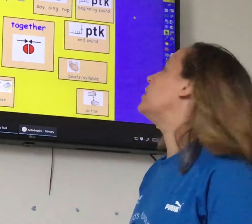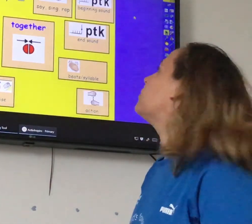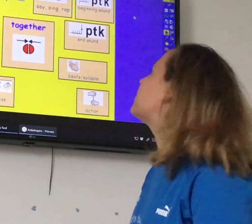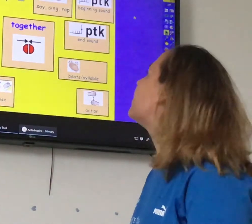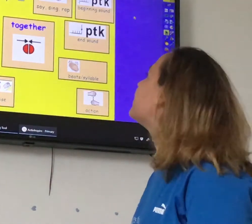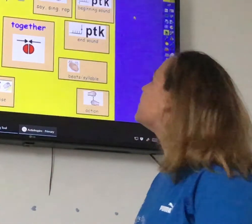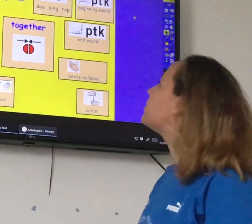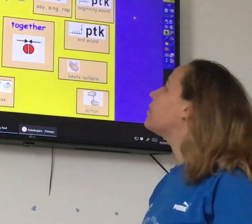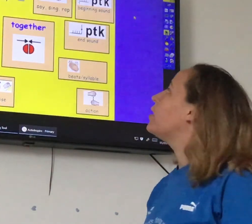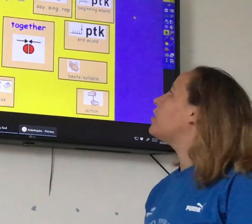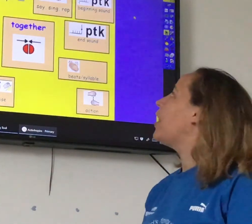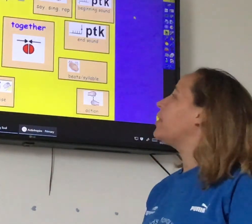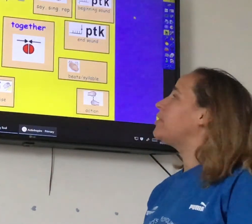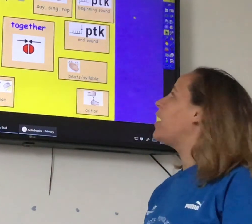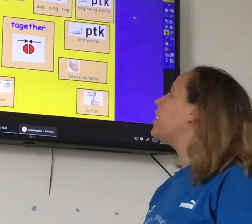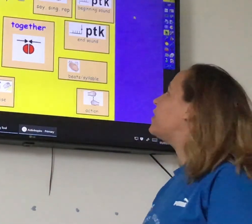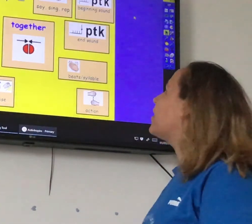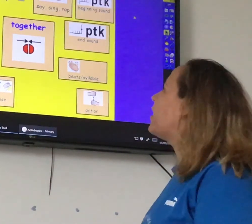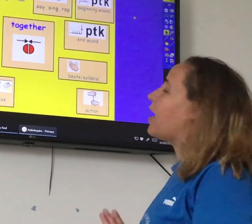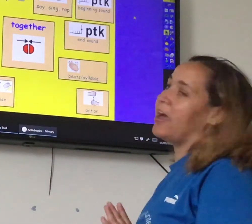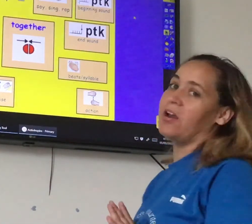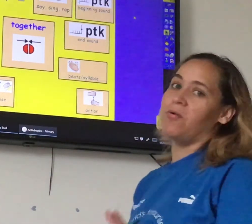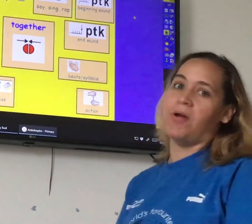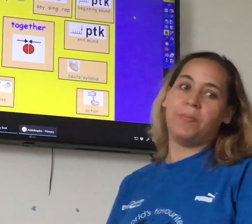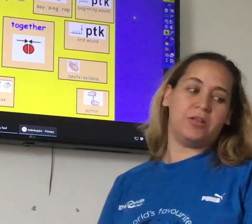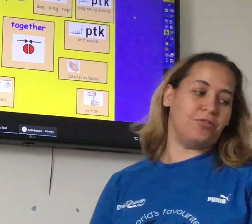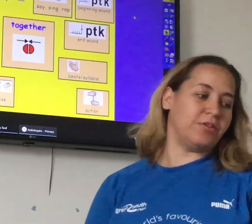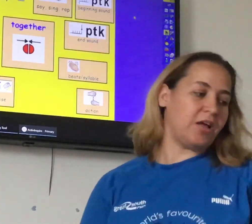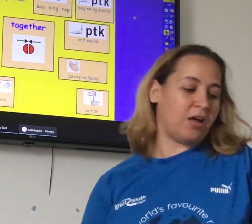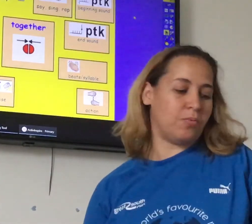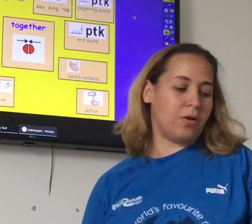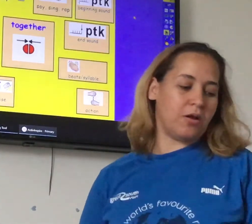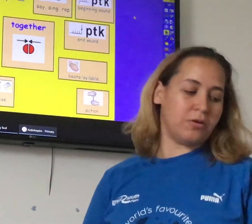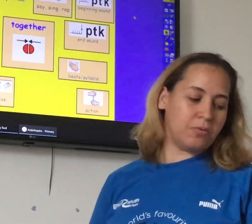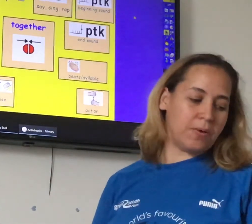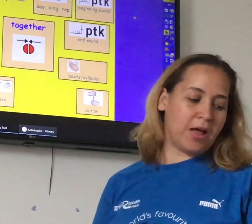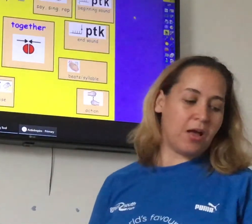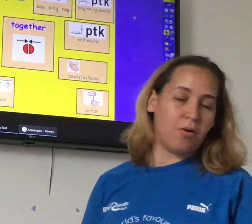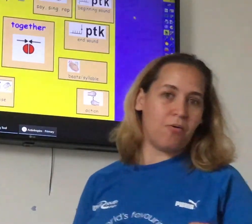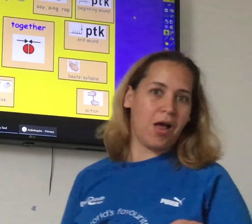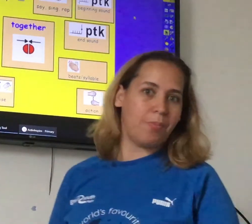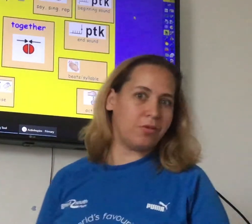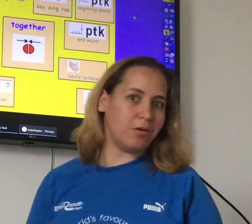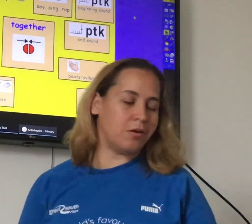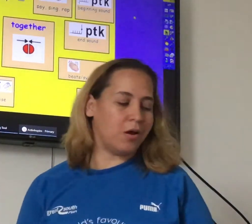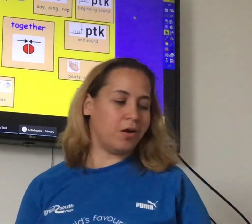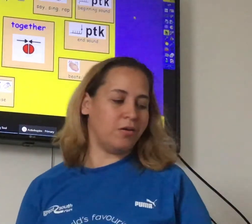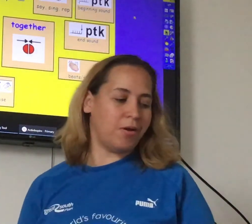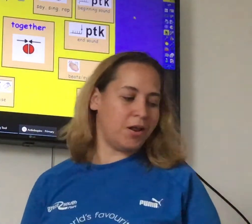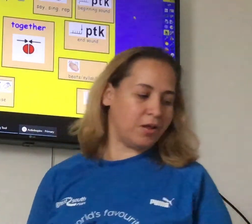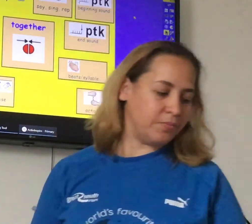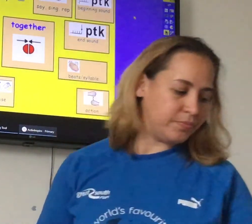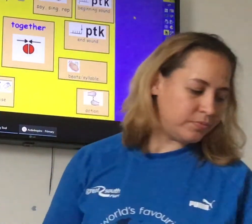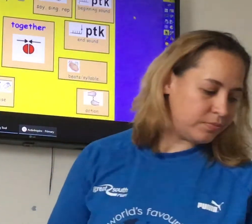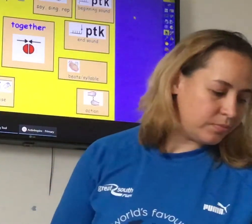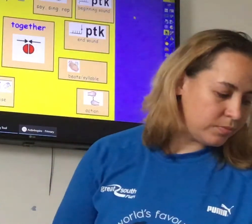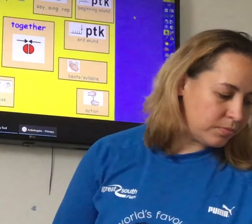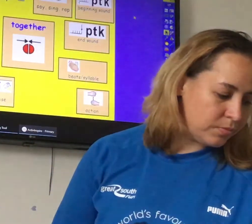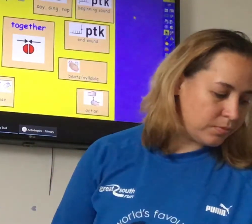your sentence. So let's say it, sing it, and rap it using our word aware rap song. Are you ready? Am